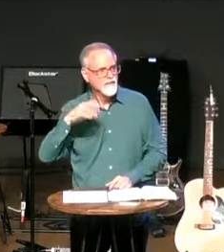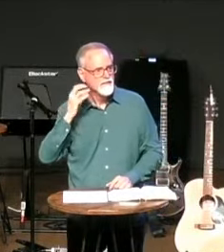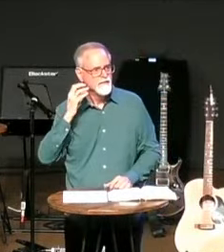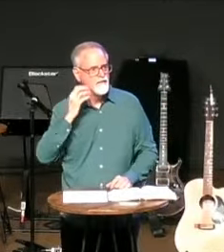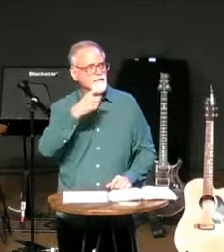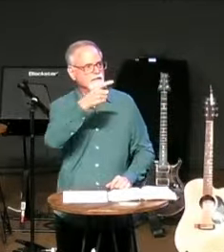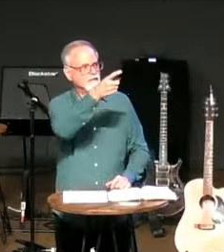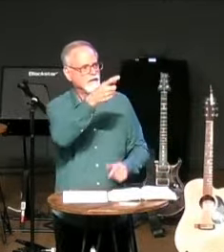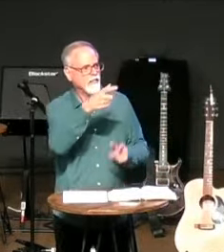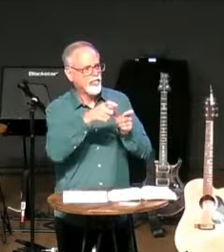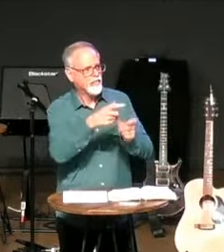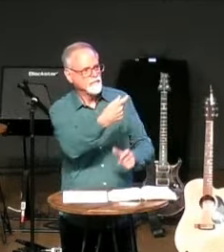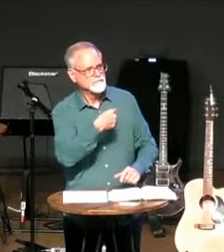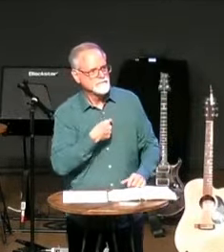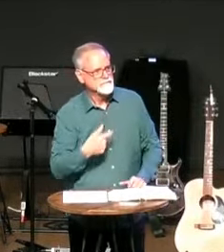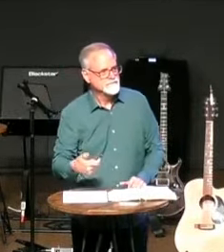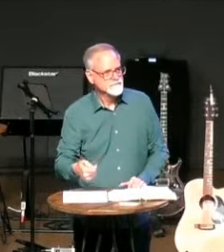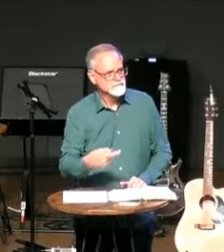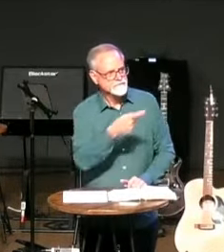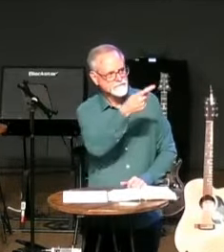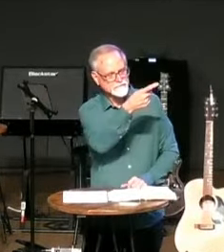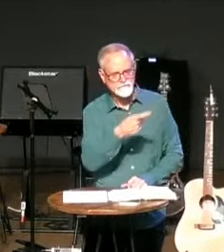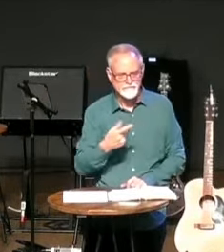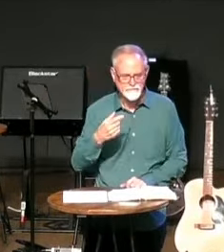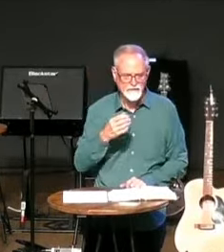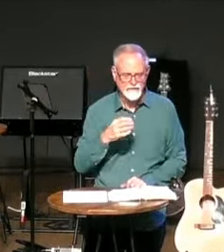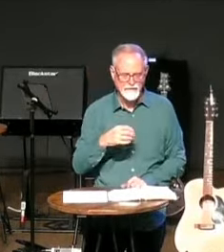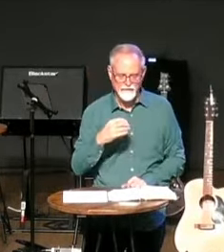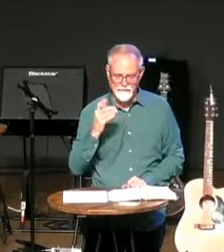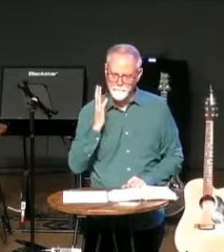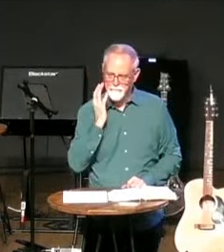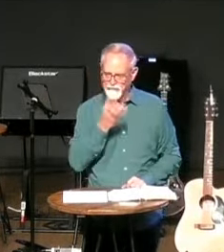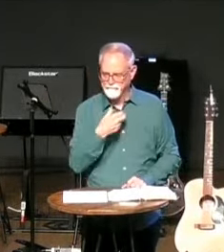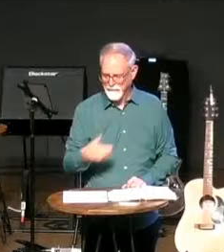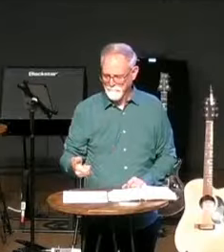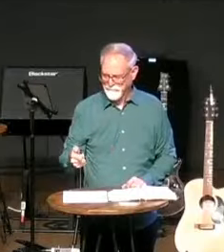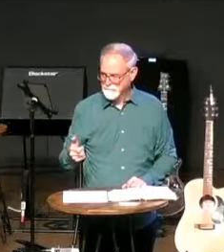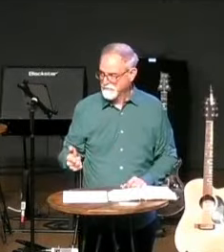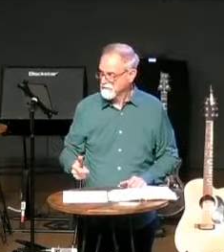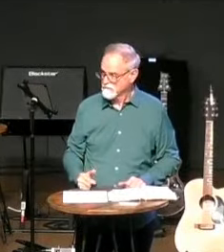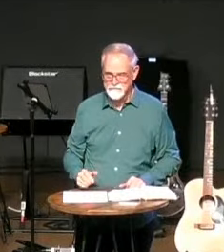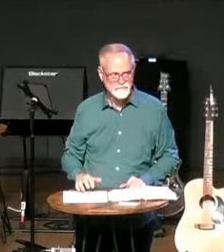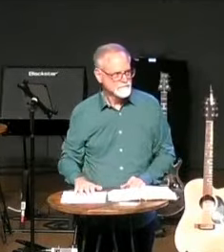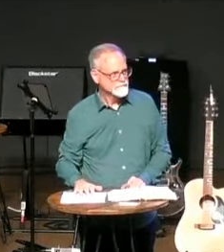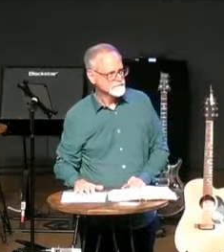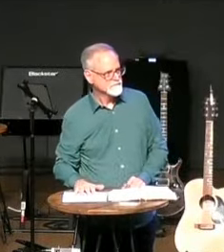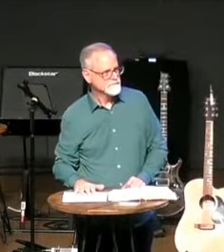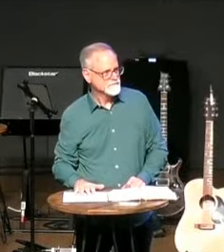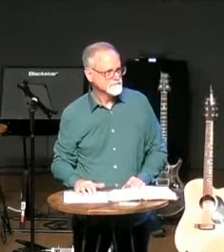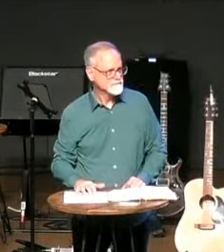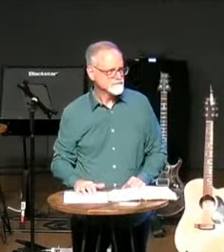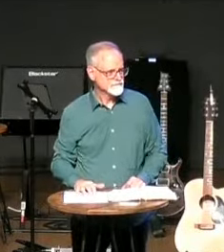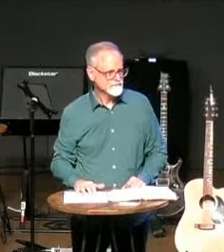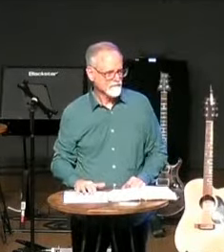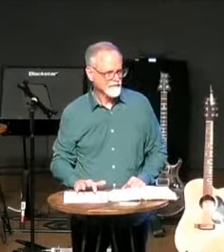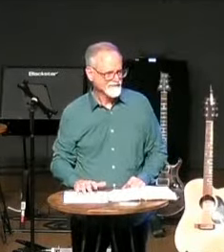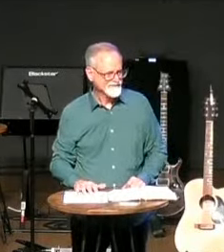Oh, up there in the corner. Oh, okay. Maybe they'll bring me the clicker. Sabrina's bringing it to me. She loves me.